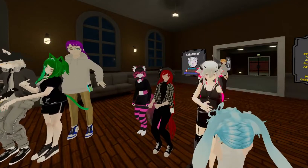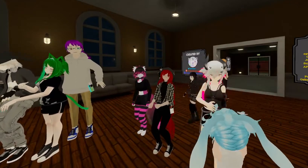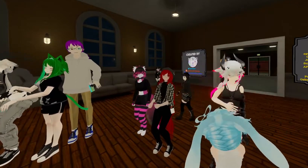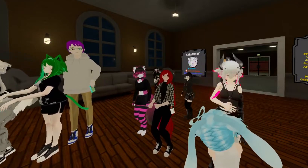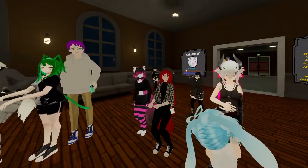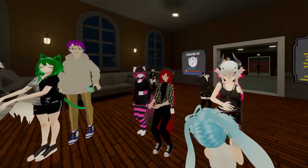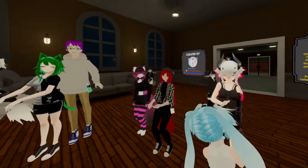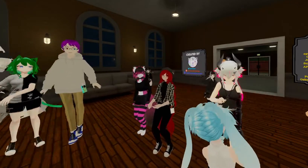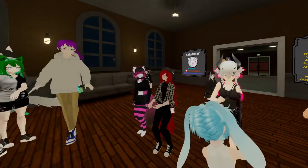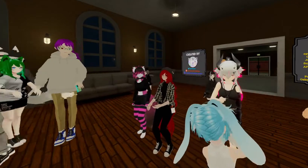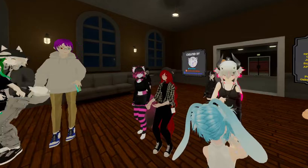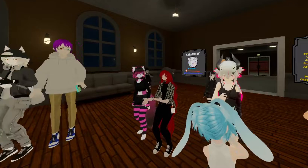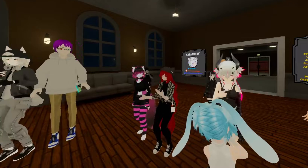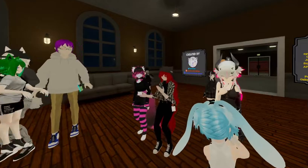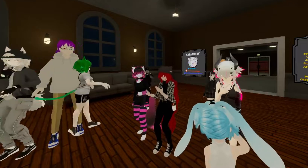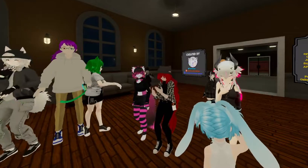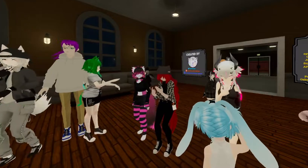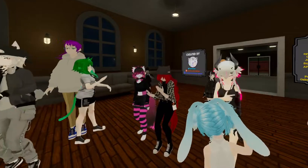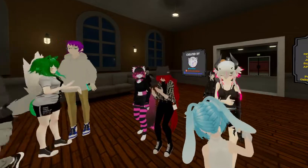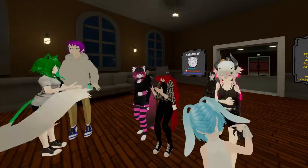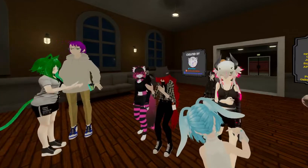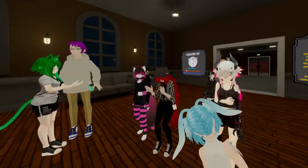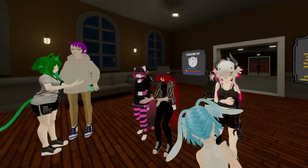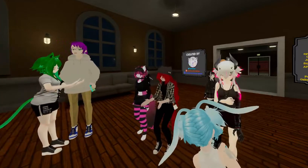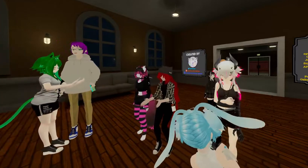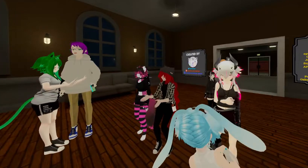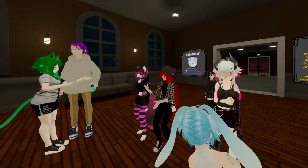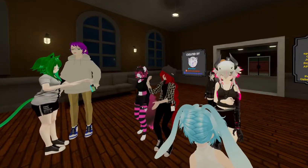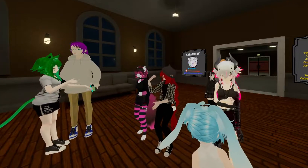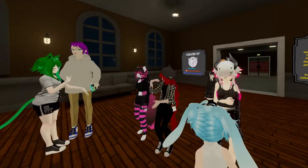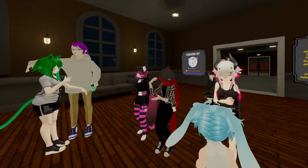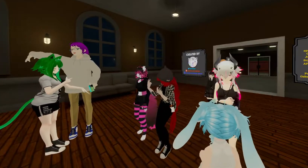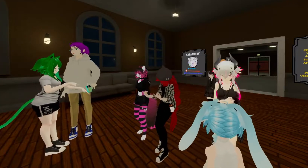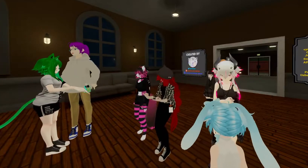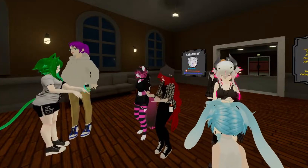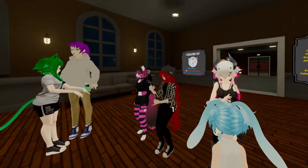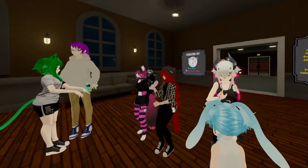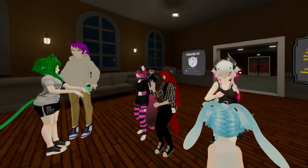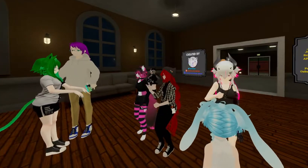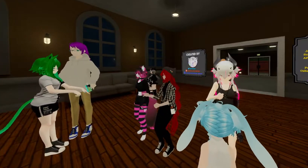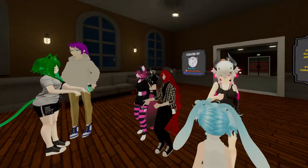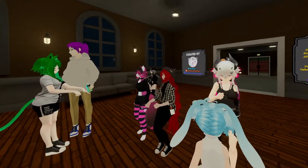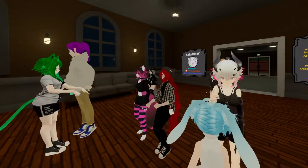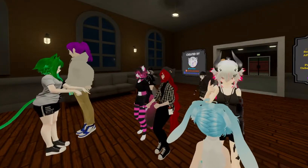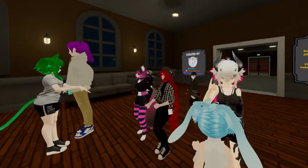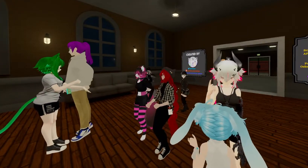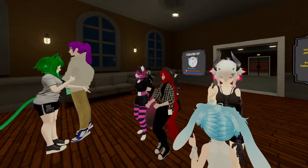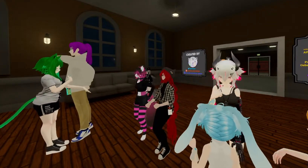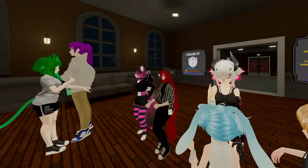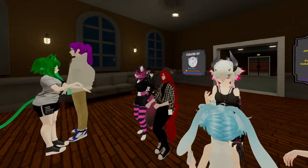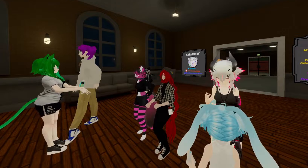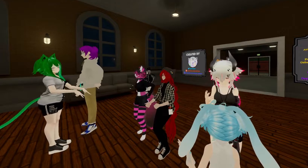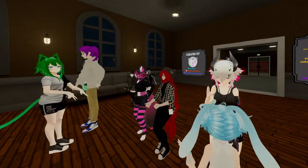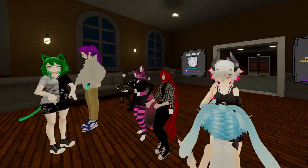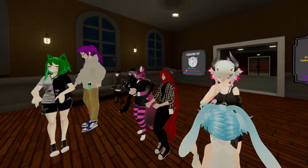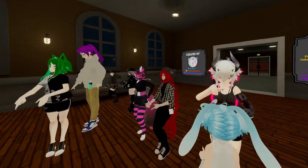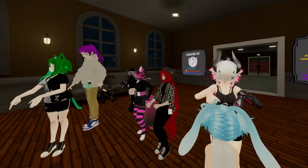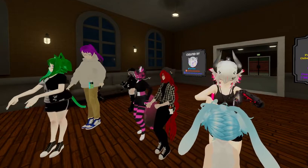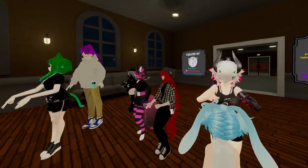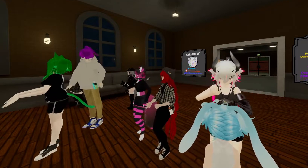Damn it. How the hell did everybody else die? How did I escape? How are you